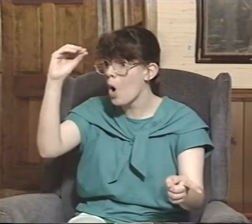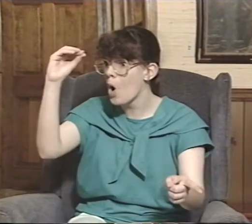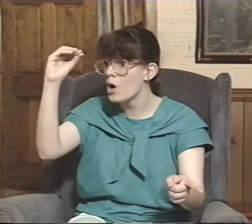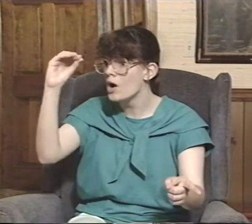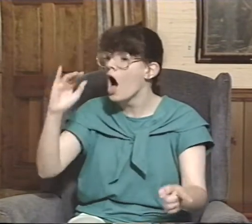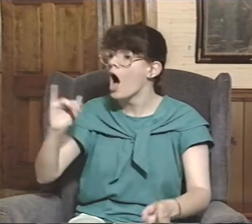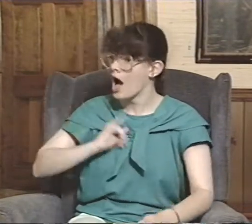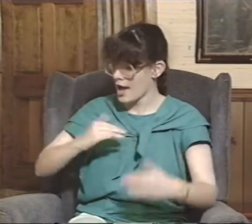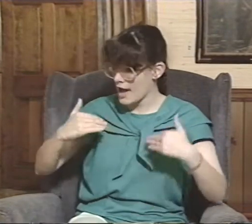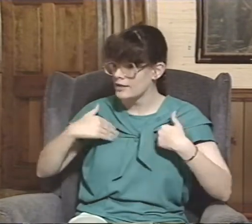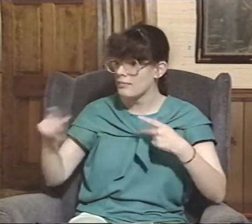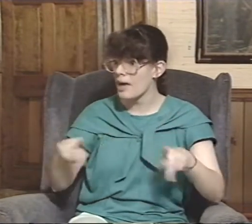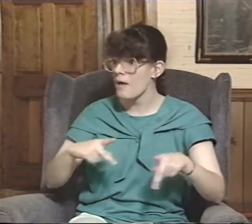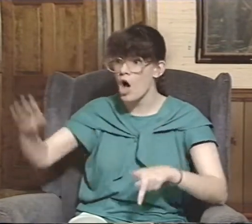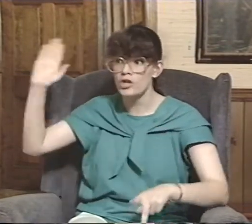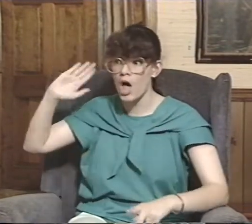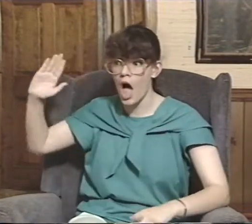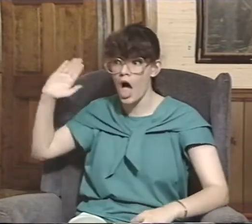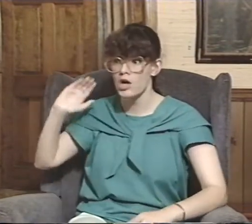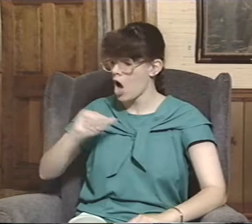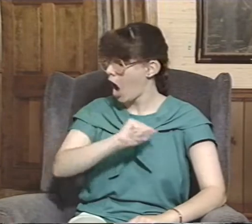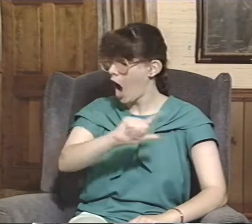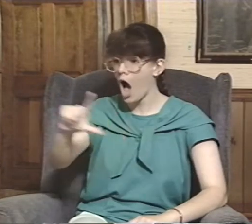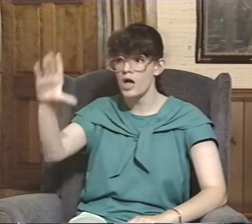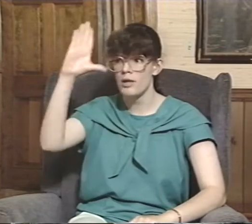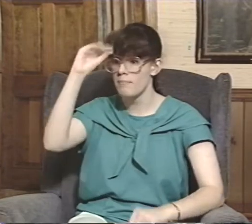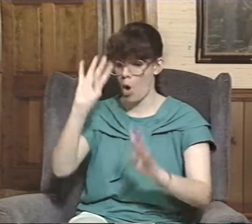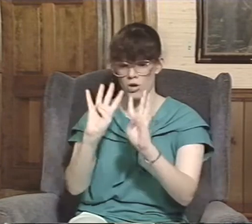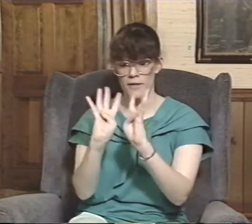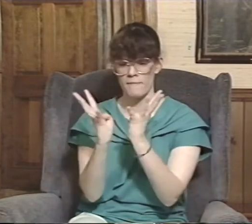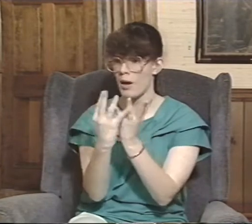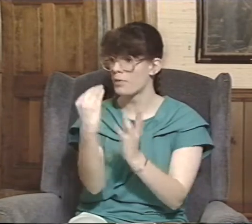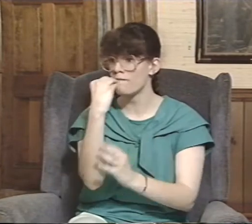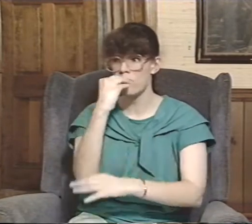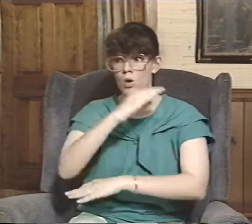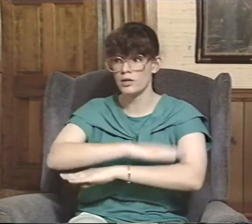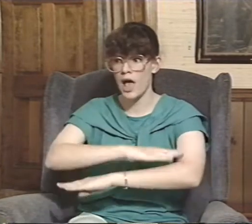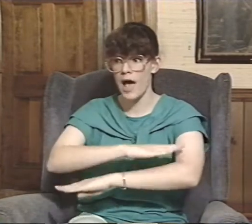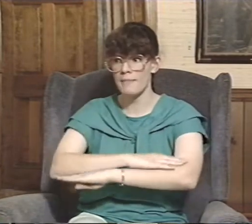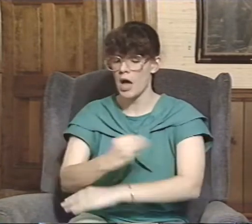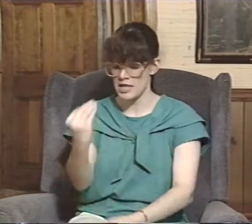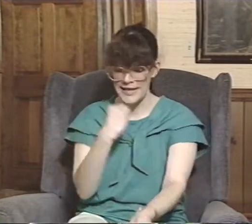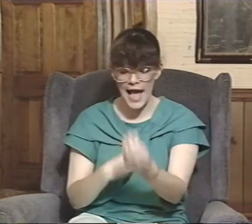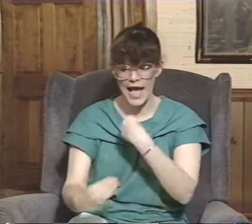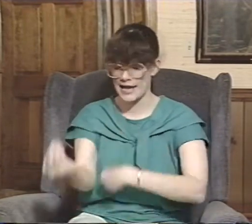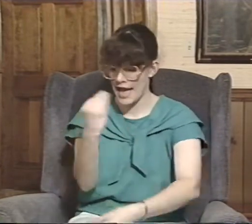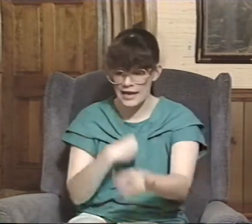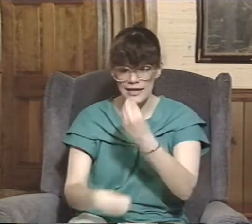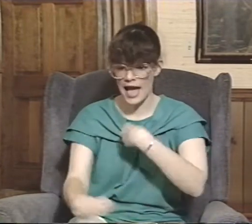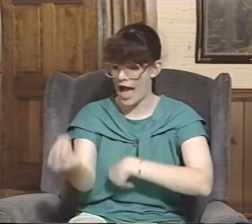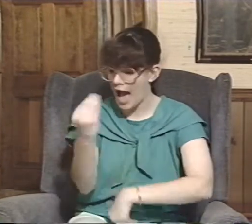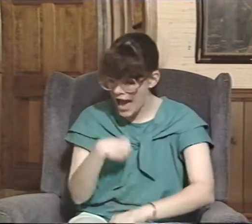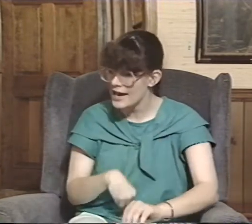the boys. I had a party a long time ago, and the boys stood around the food table and ate and ate and